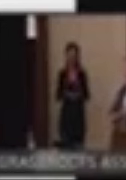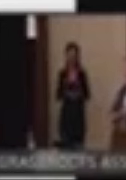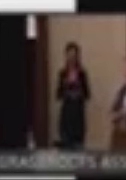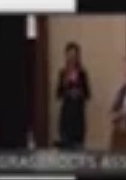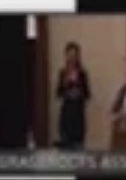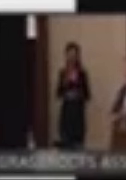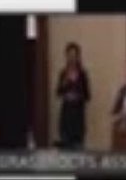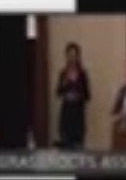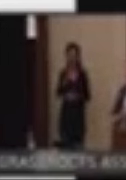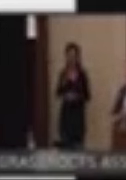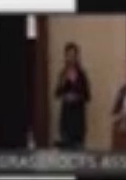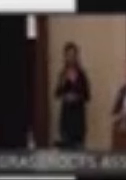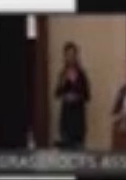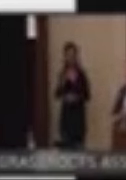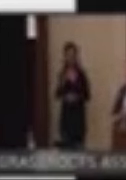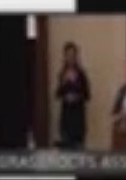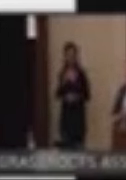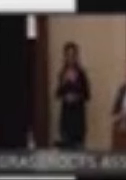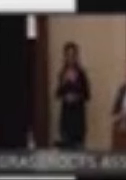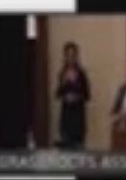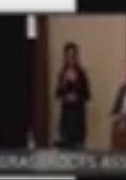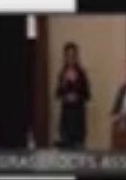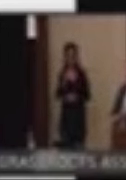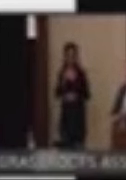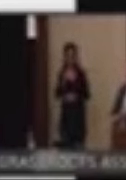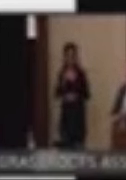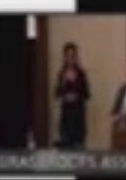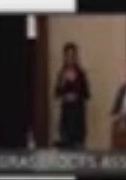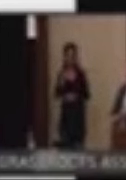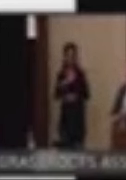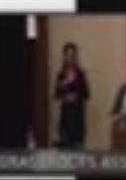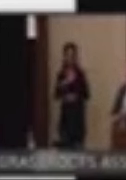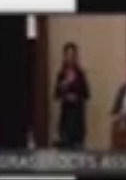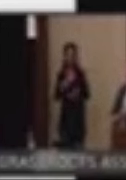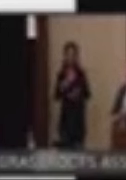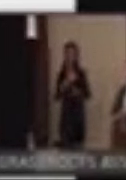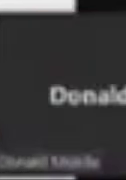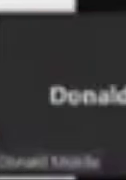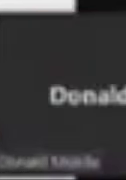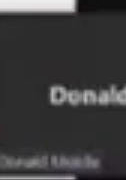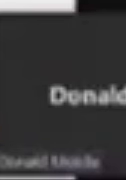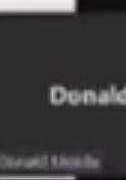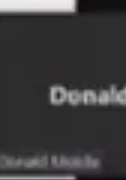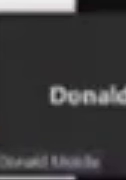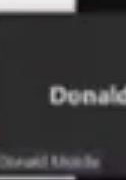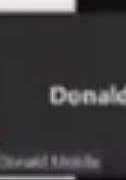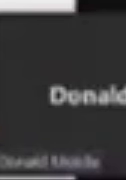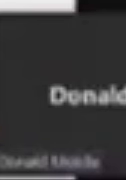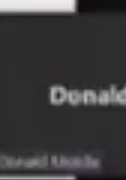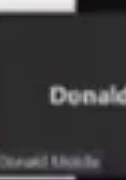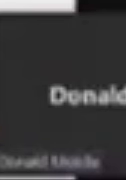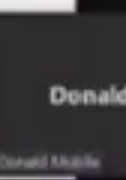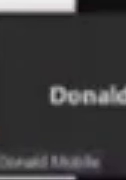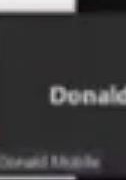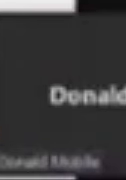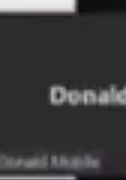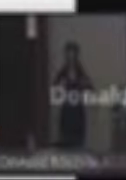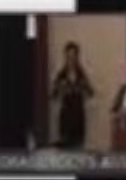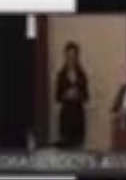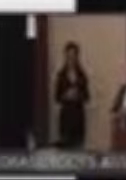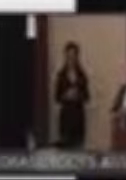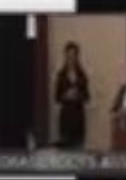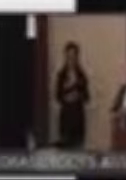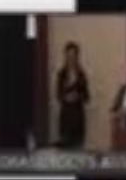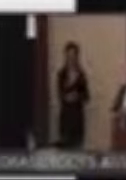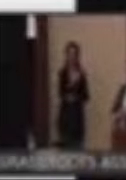of CCR5 antagonists is they repolarize macrophages. So Paul Merrick and I